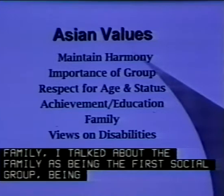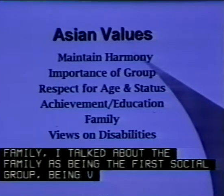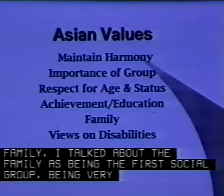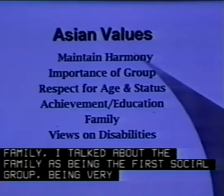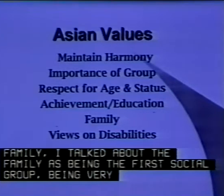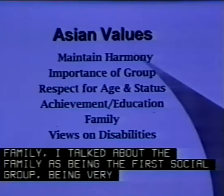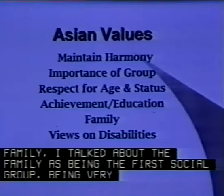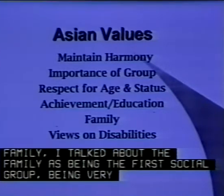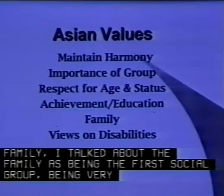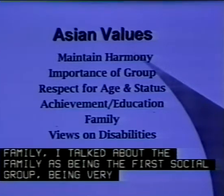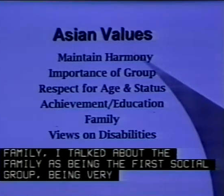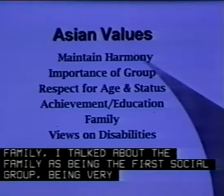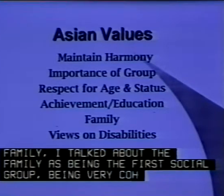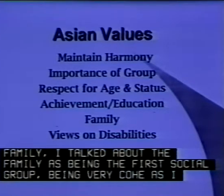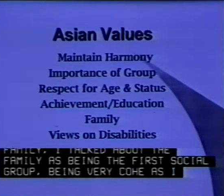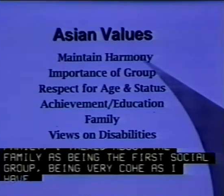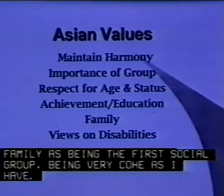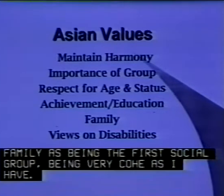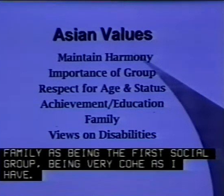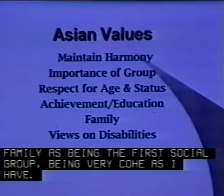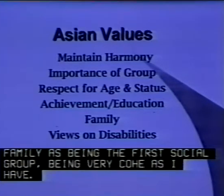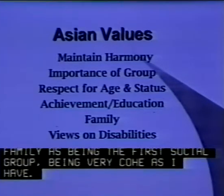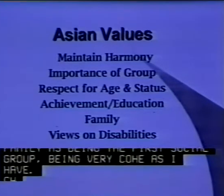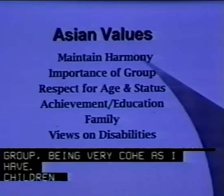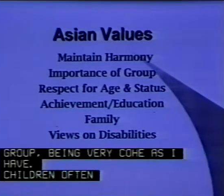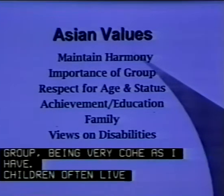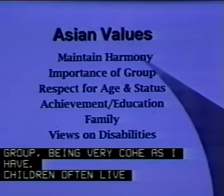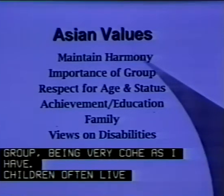The elderly often come back and live with their adult children.